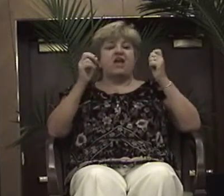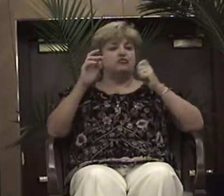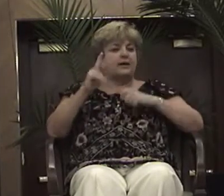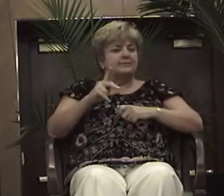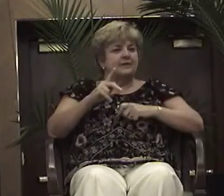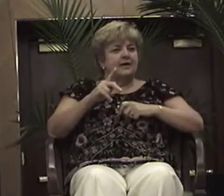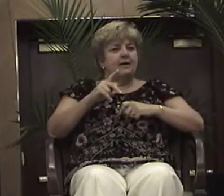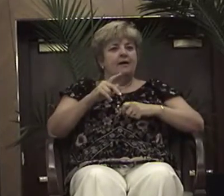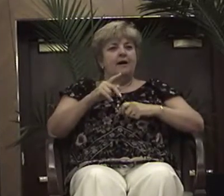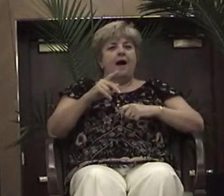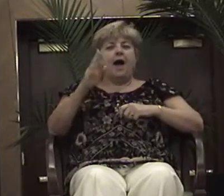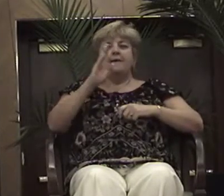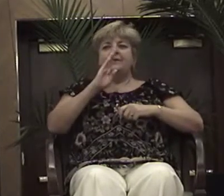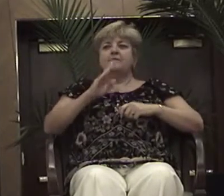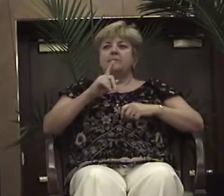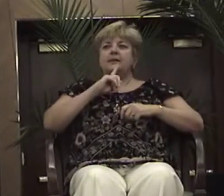well informed in my life.